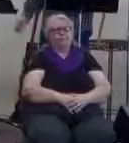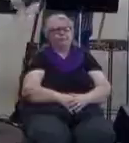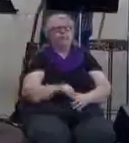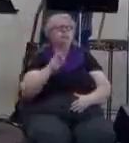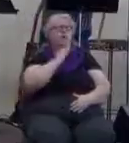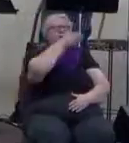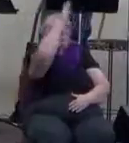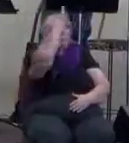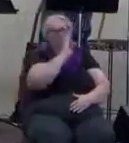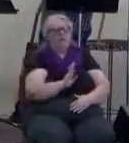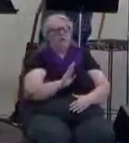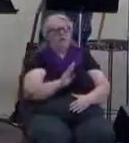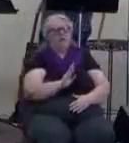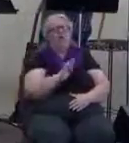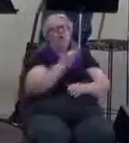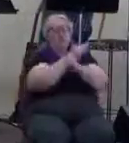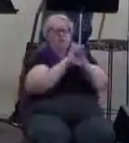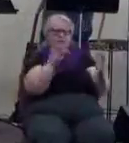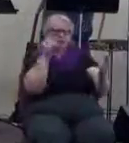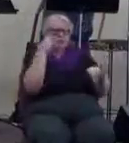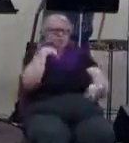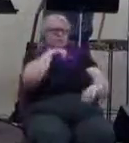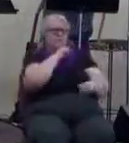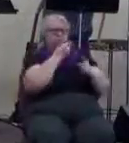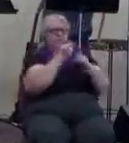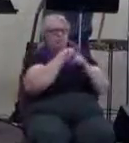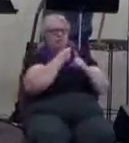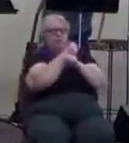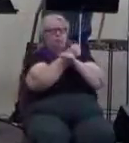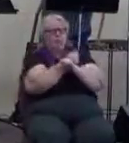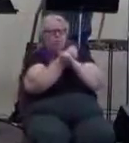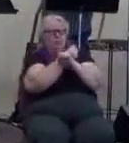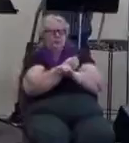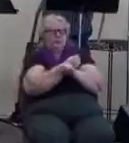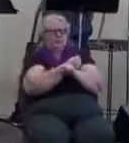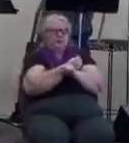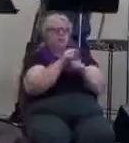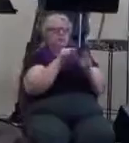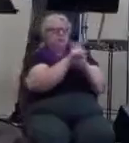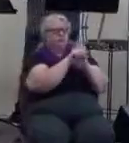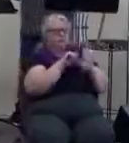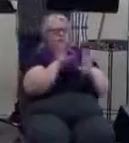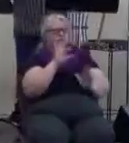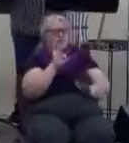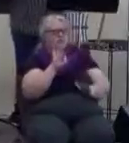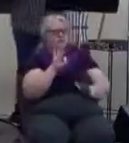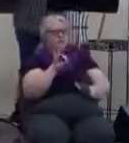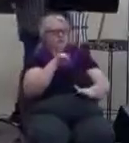Our God sets us free from bondage. In verse 19, I love it.